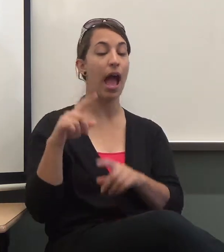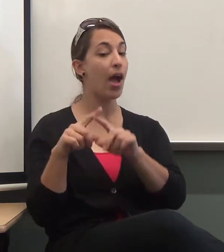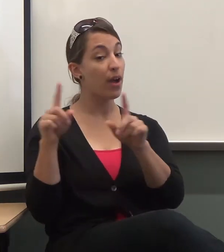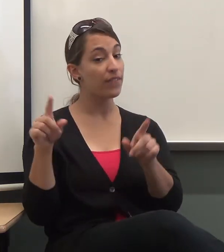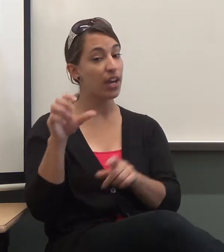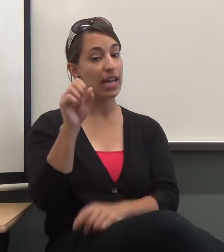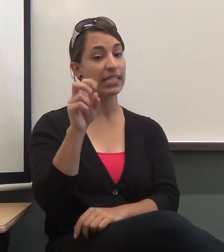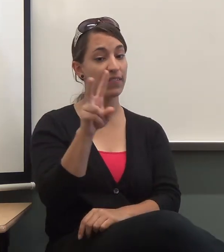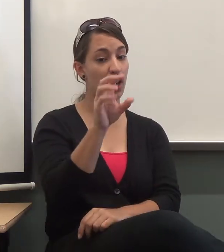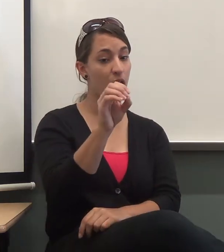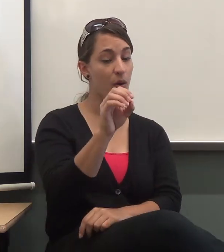between